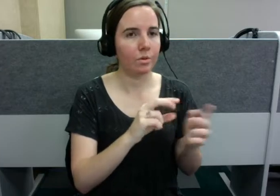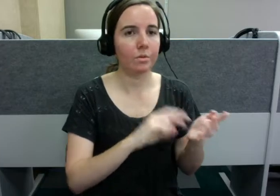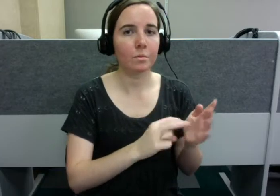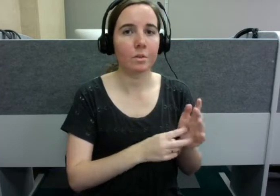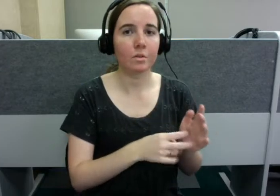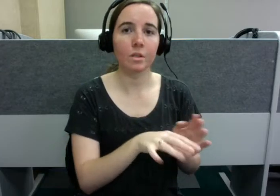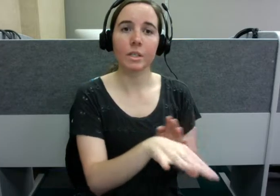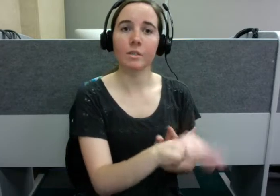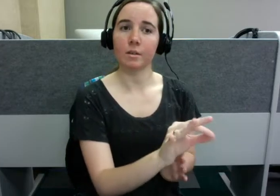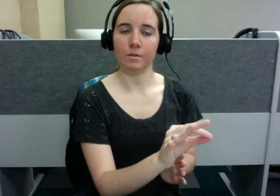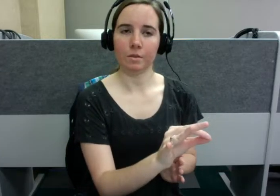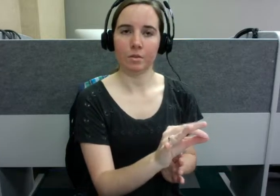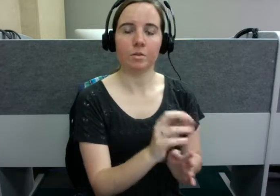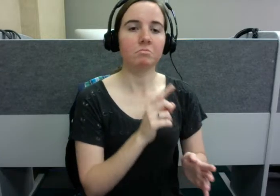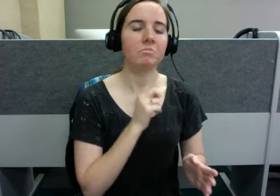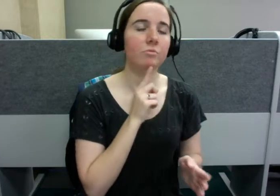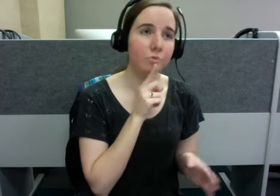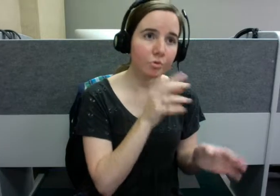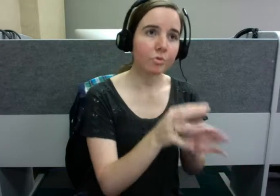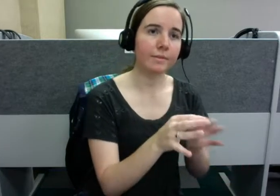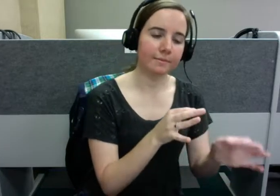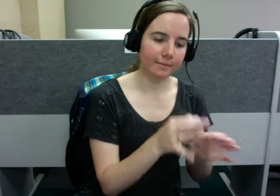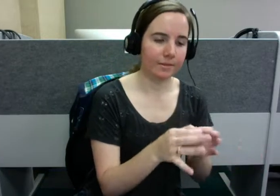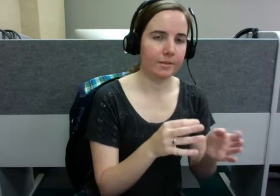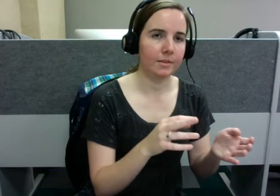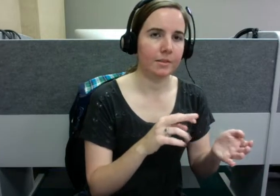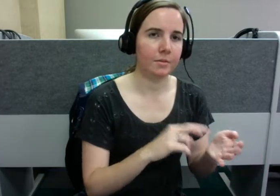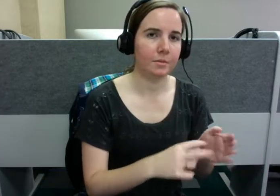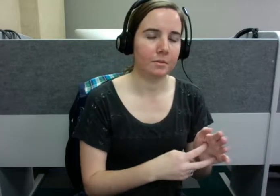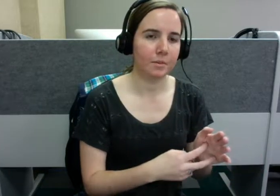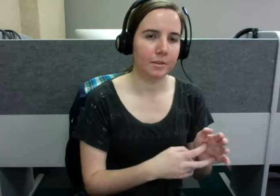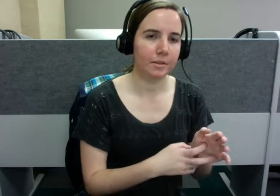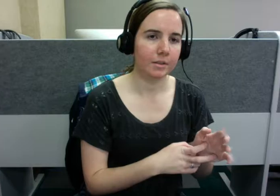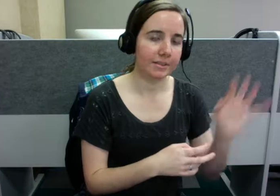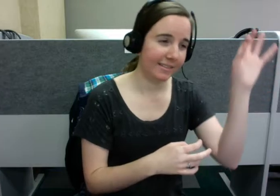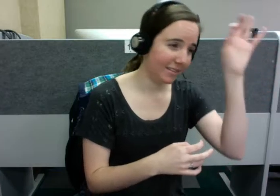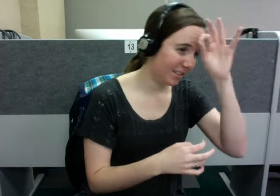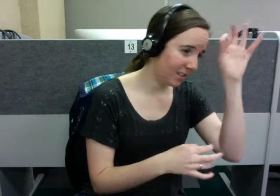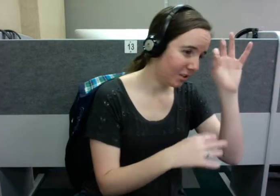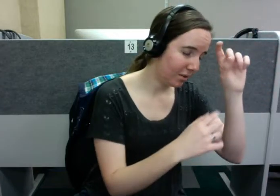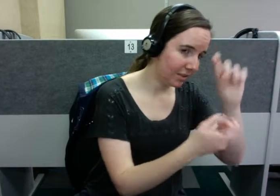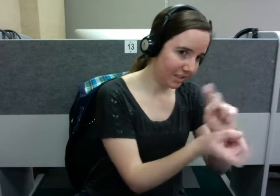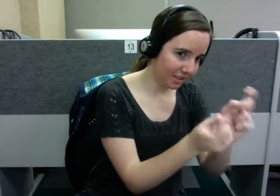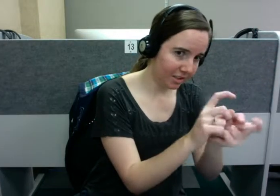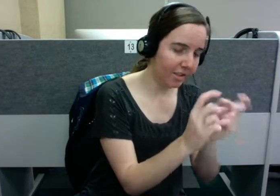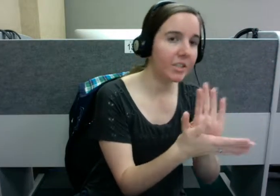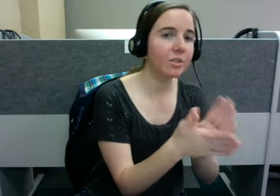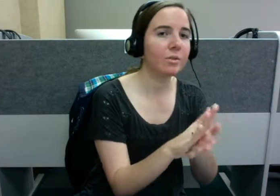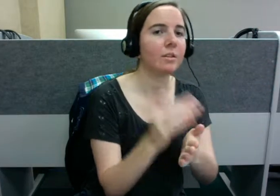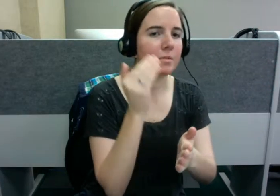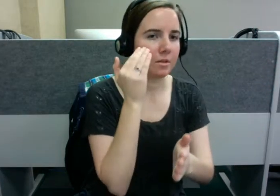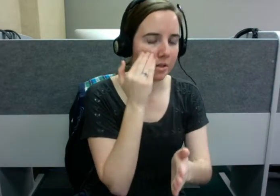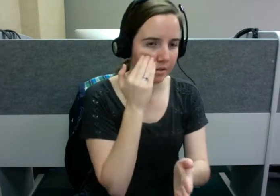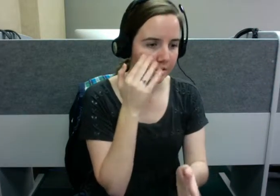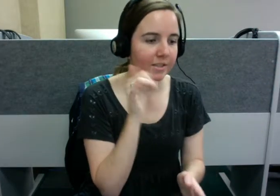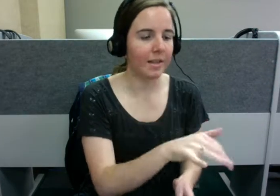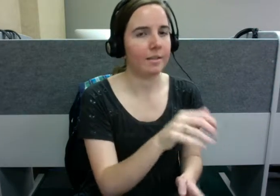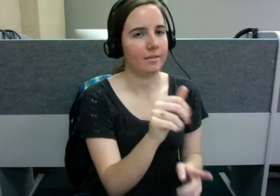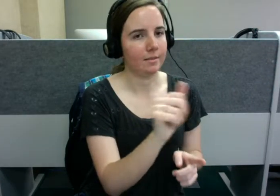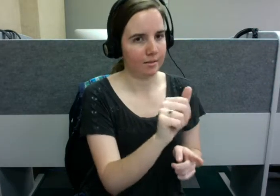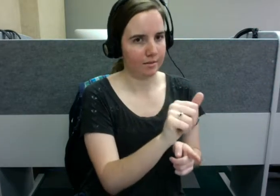discovery. Literally, the translation, the transition from ignorance to knowledge is anagnorisis. It's what